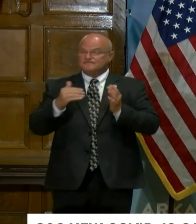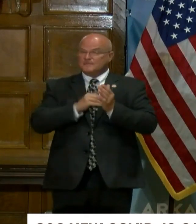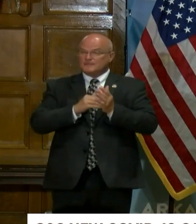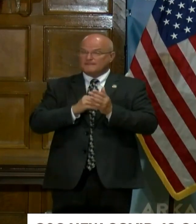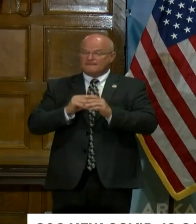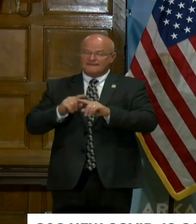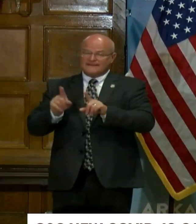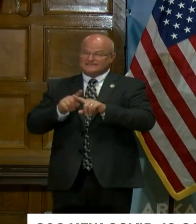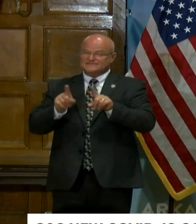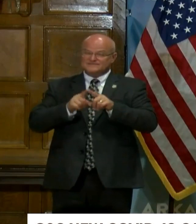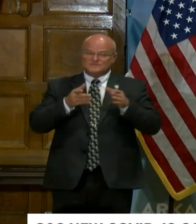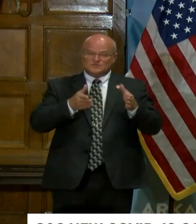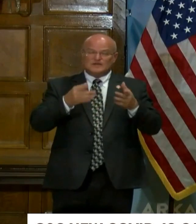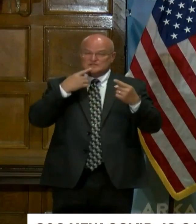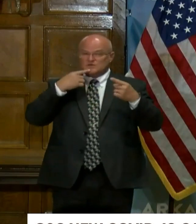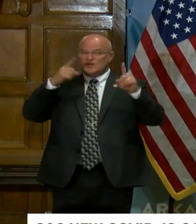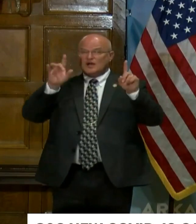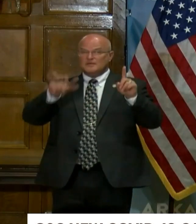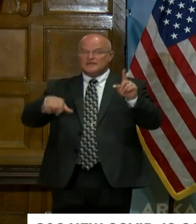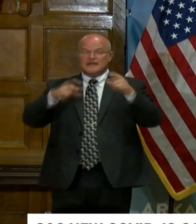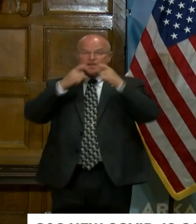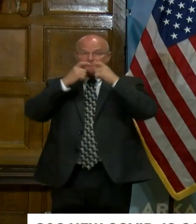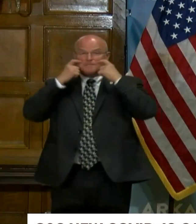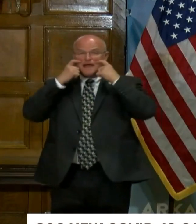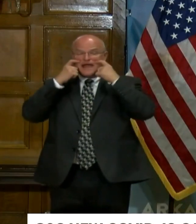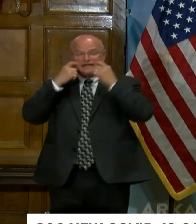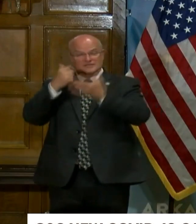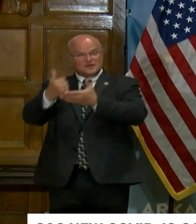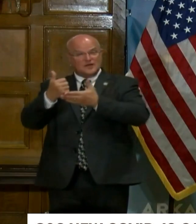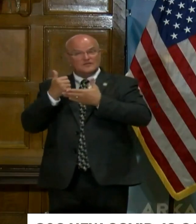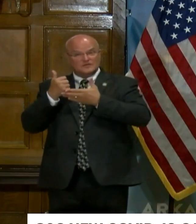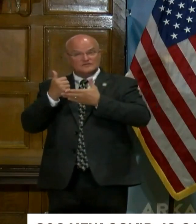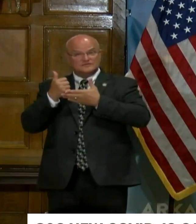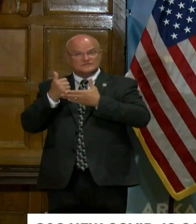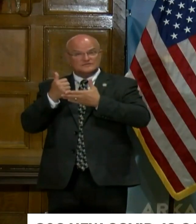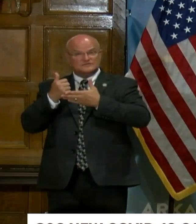are different ways of accomplishing that. Masks certainly are helpful.